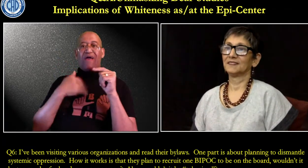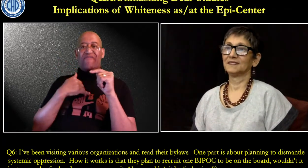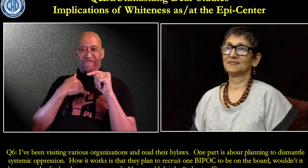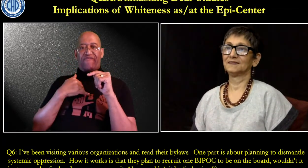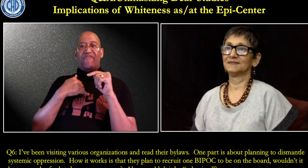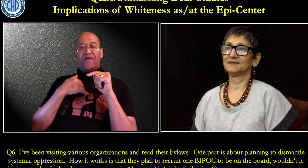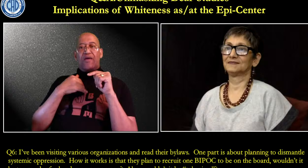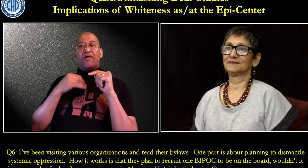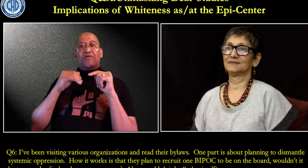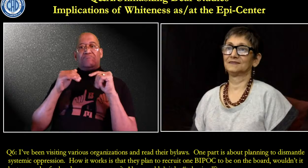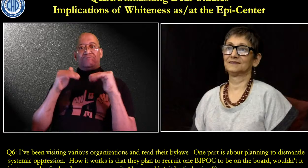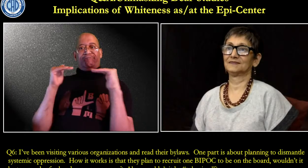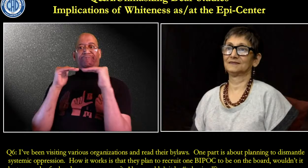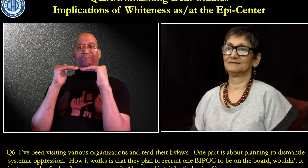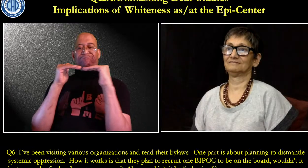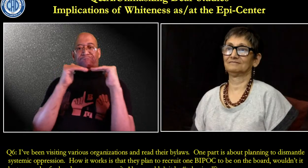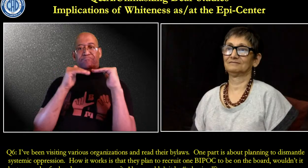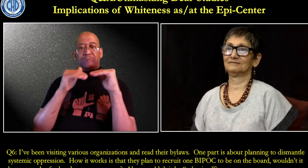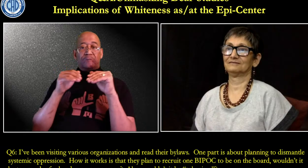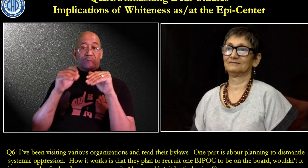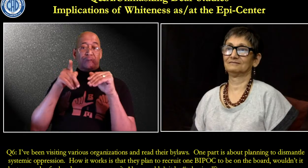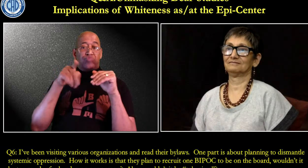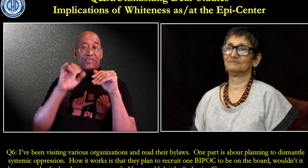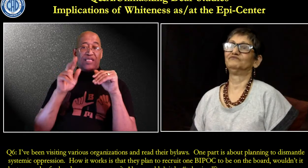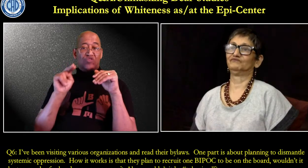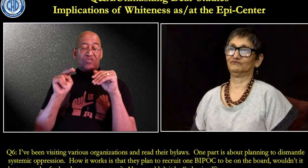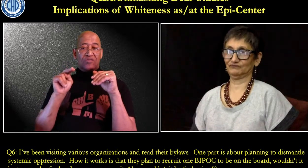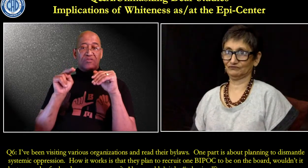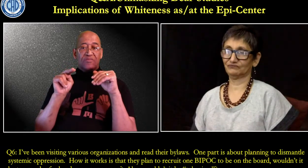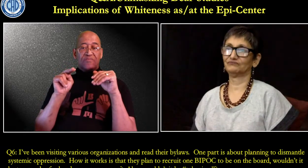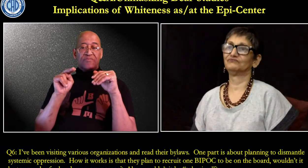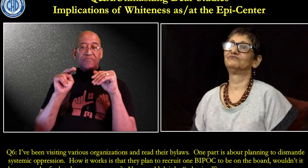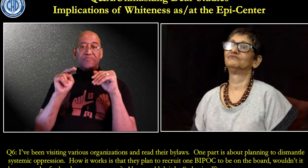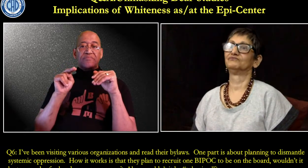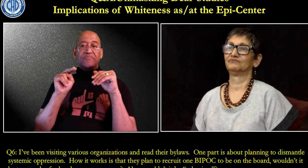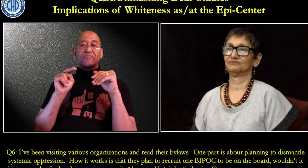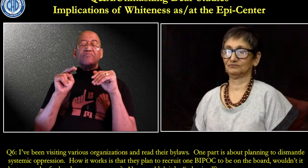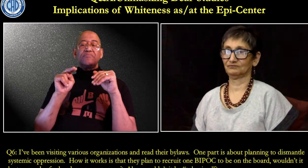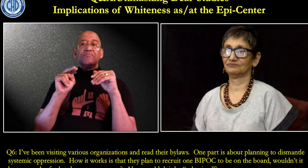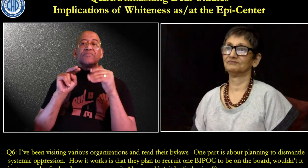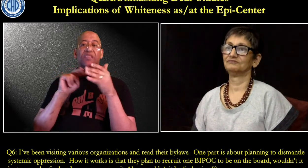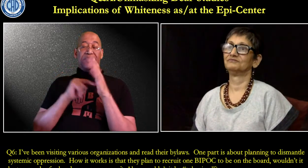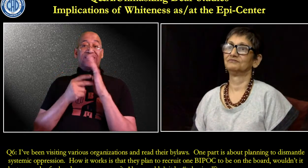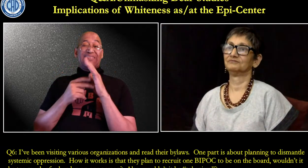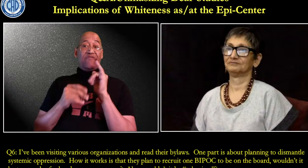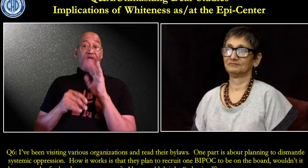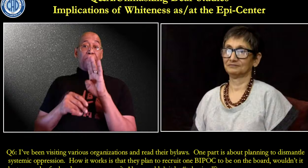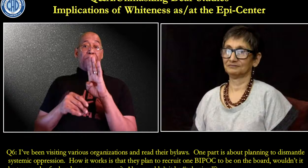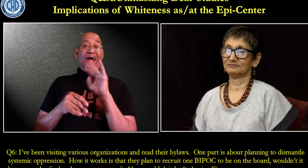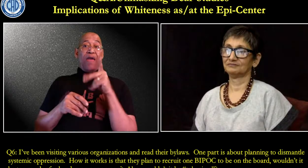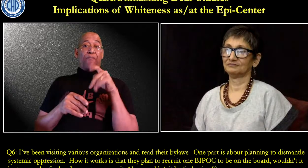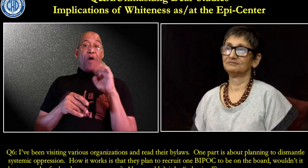That won't cause the change until we have equality.